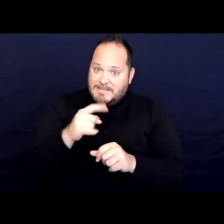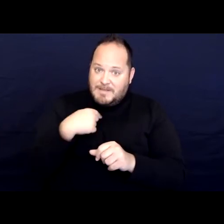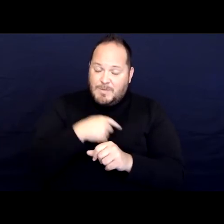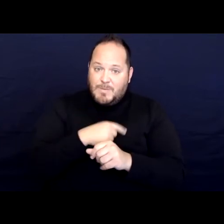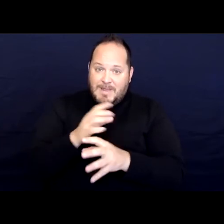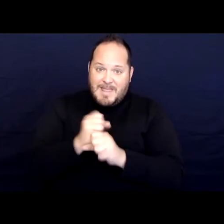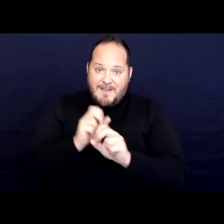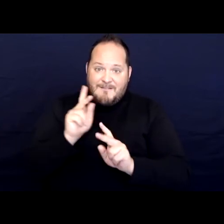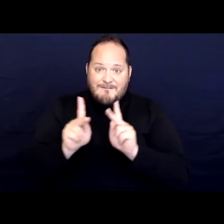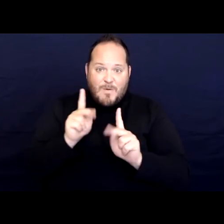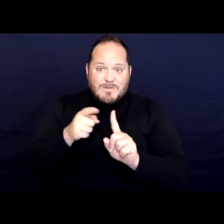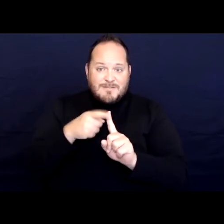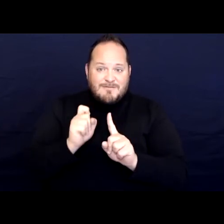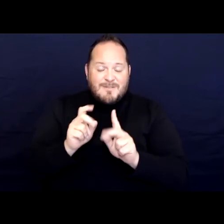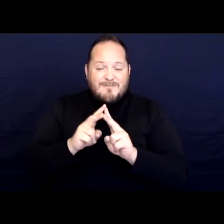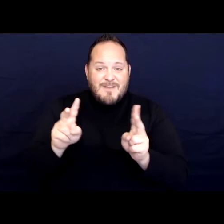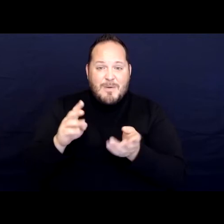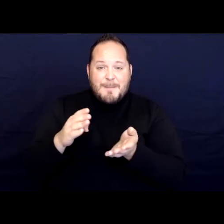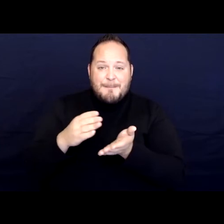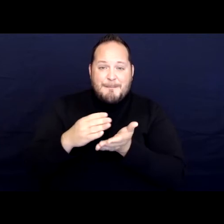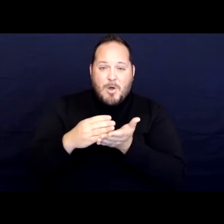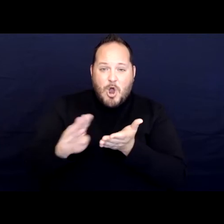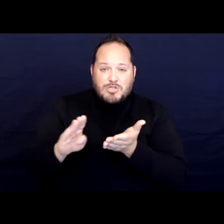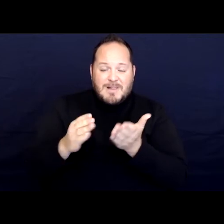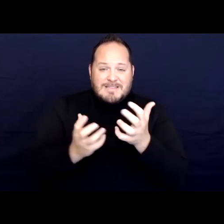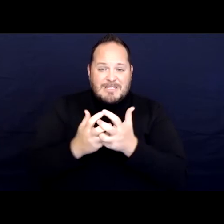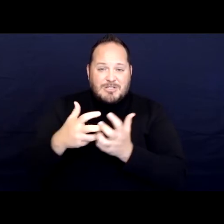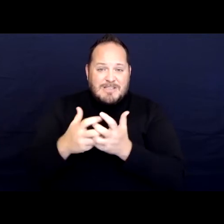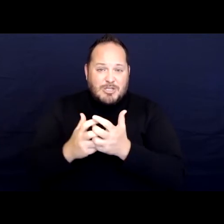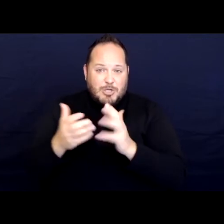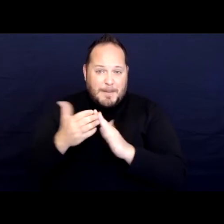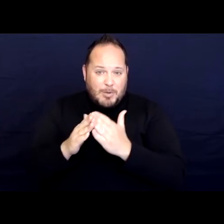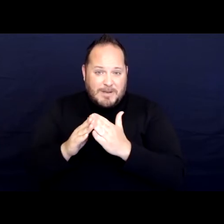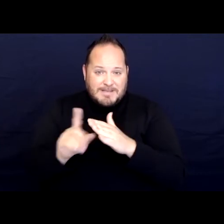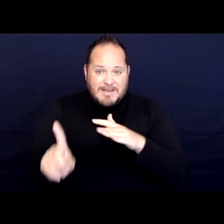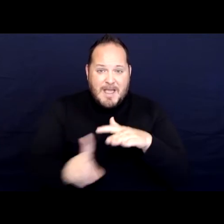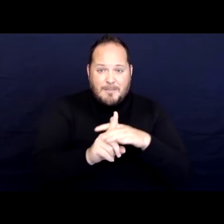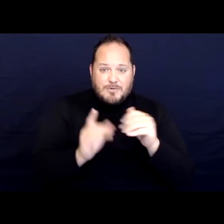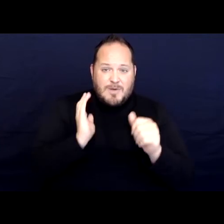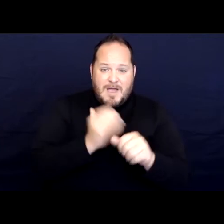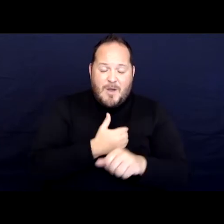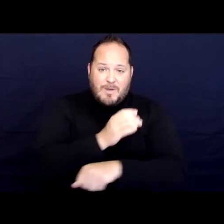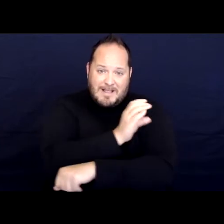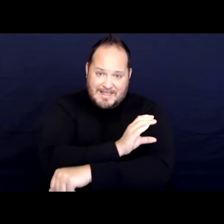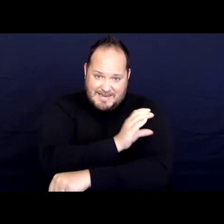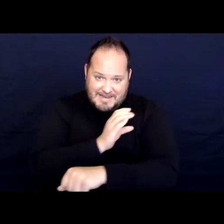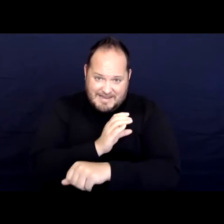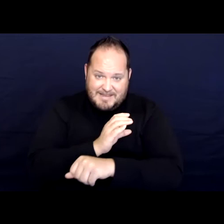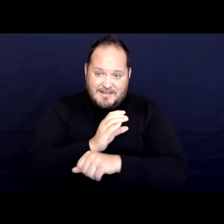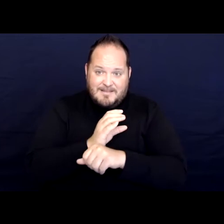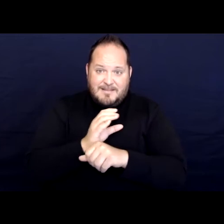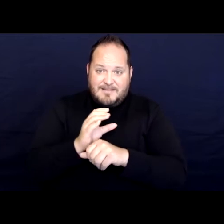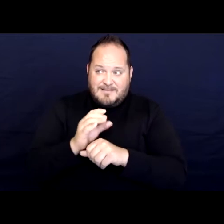folks from very marginalized intersectional communities to come to our clinic and to engage, to come to our